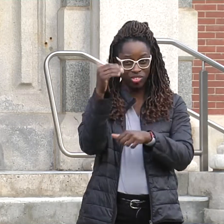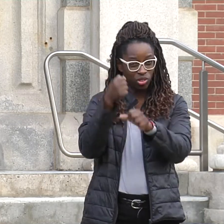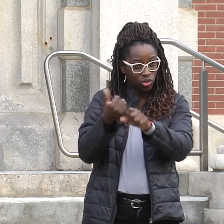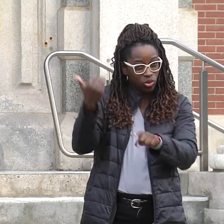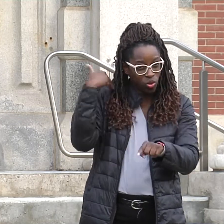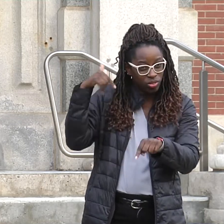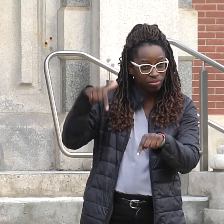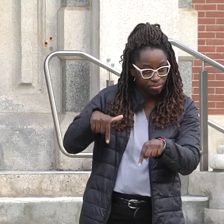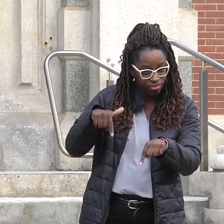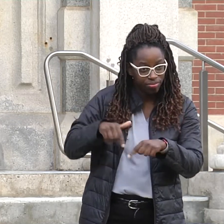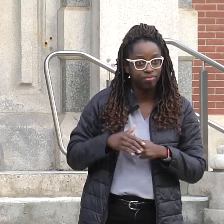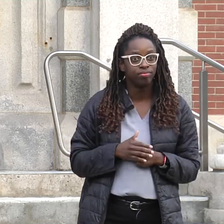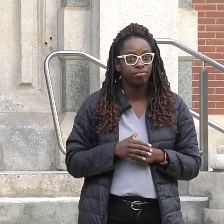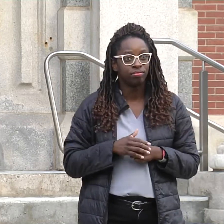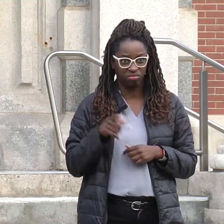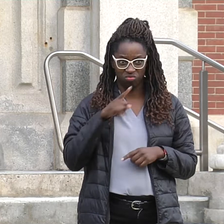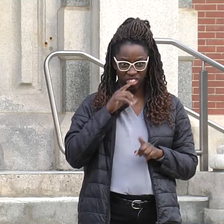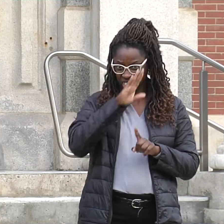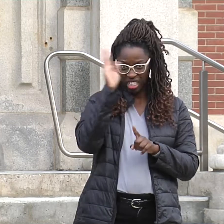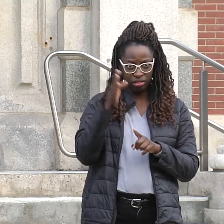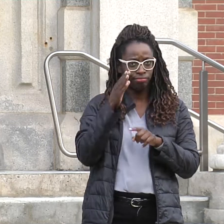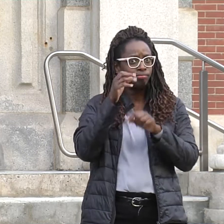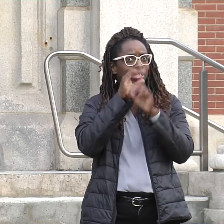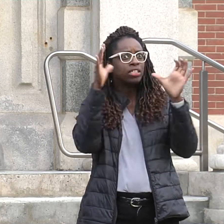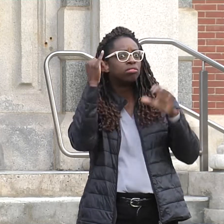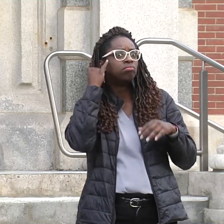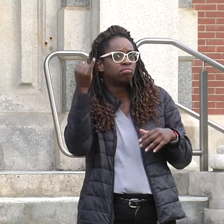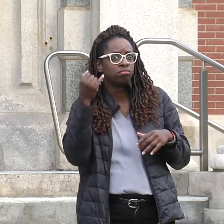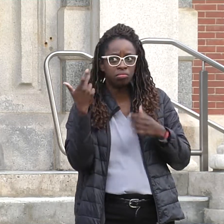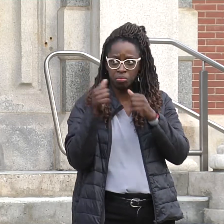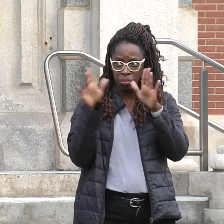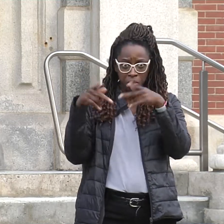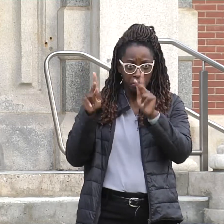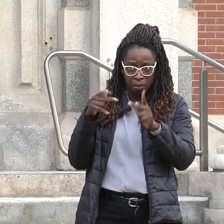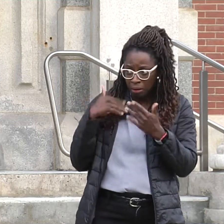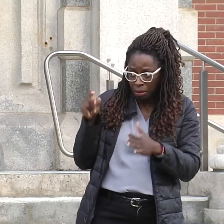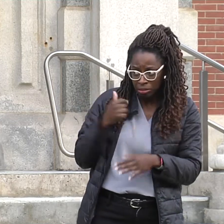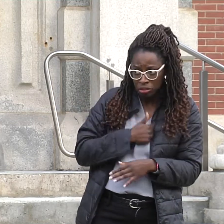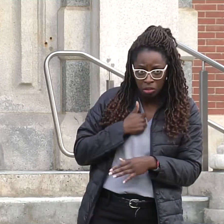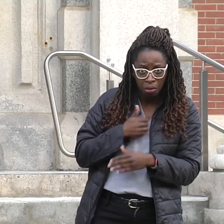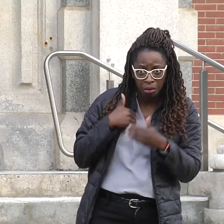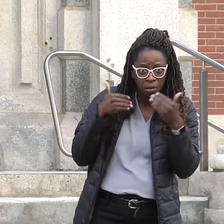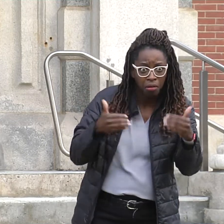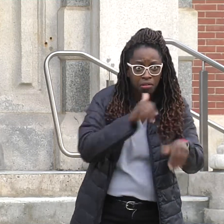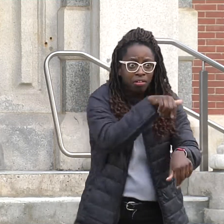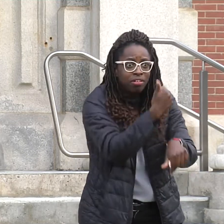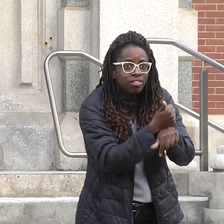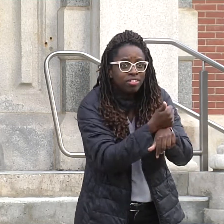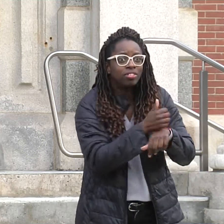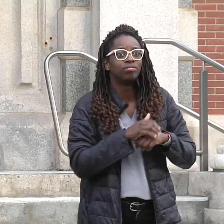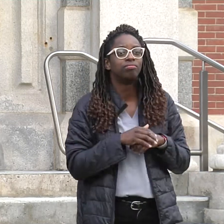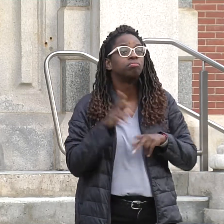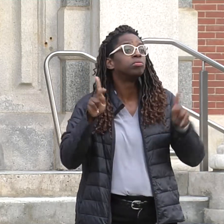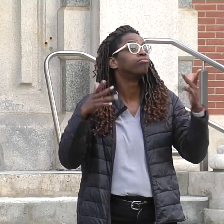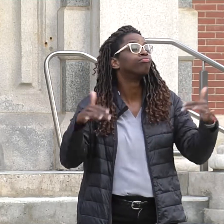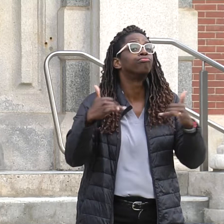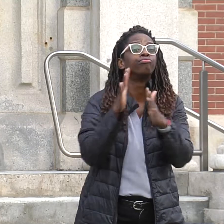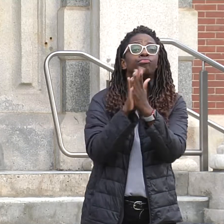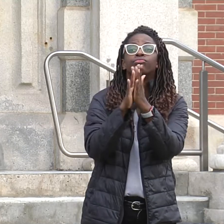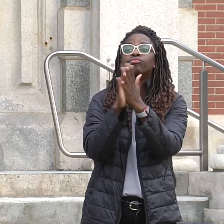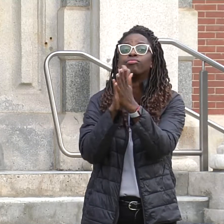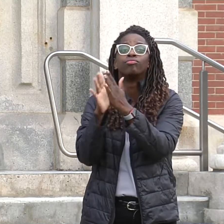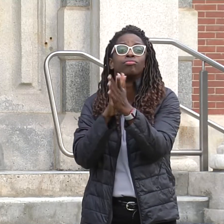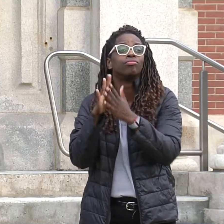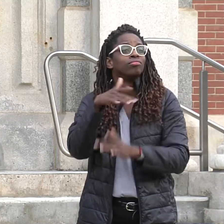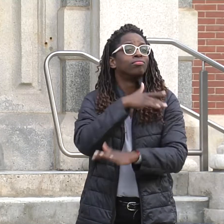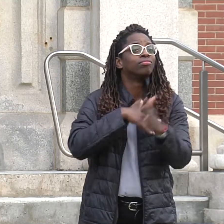long time ago, without permission, sorry, that it would become a site where people now have engagement photos